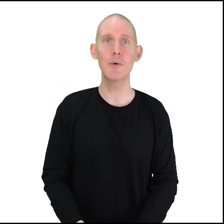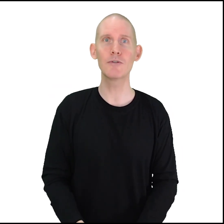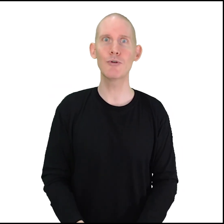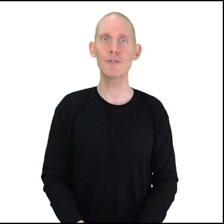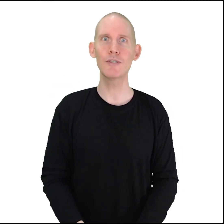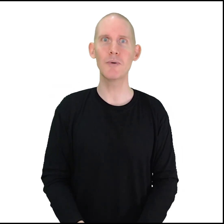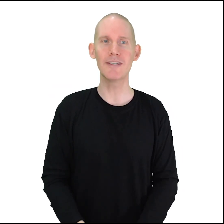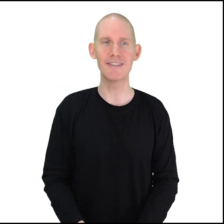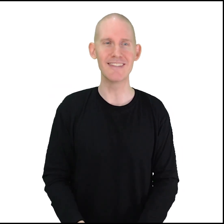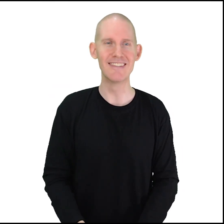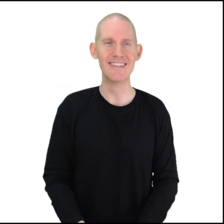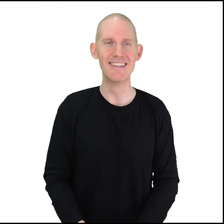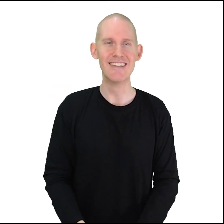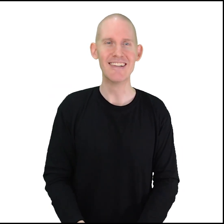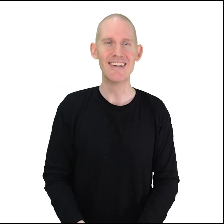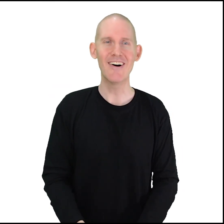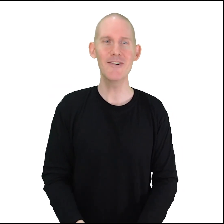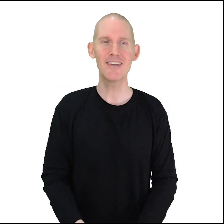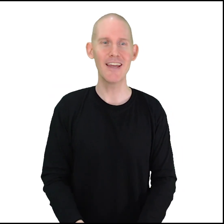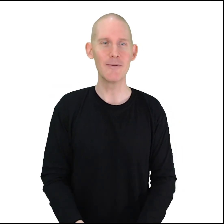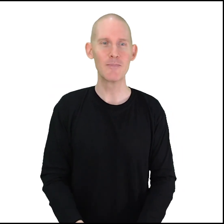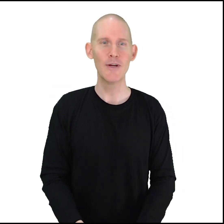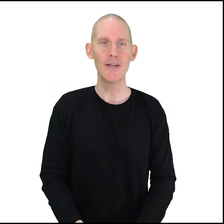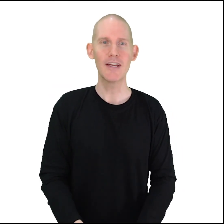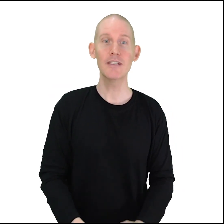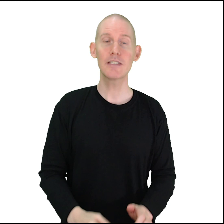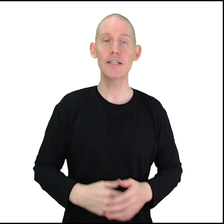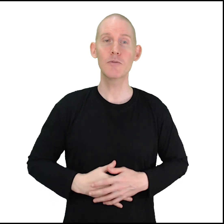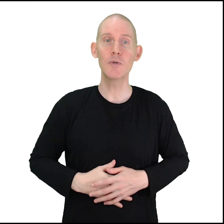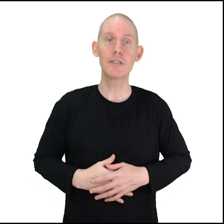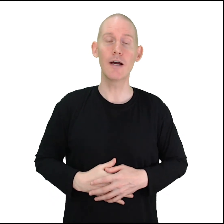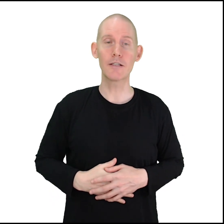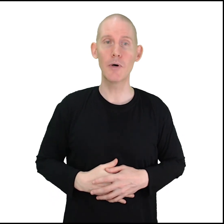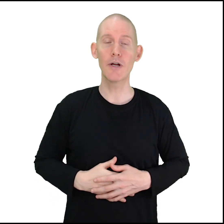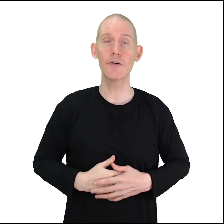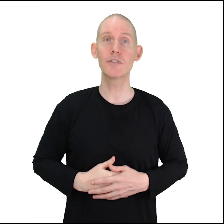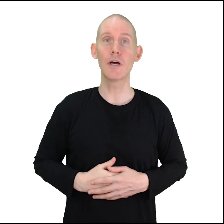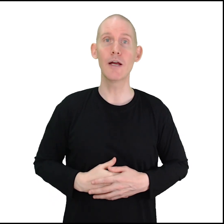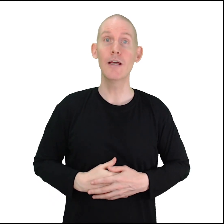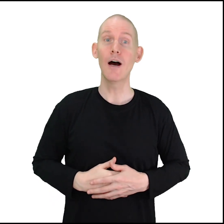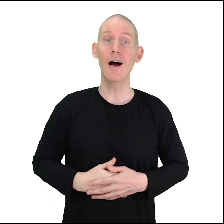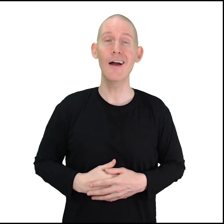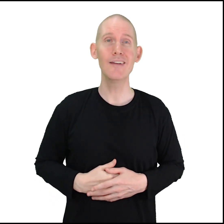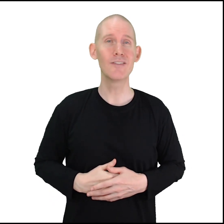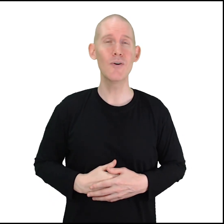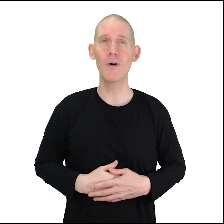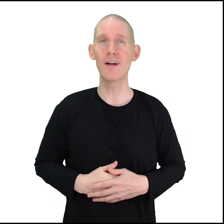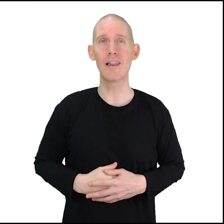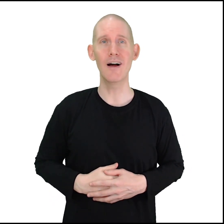two situations. Okay. In this lesson, we talked about how to sign I don't want lie.